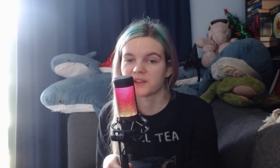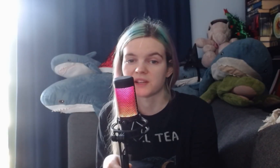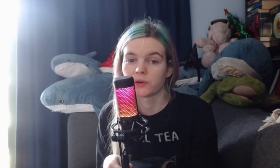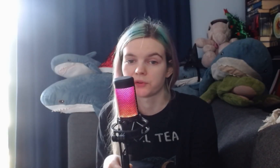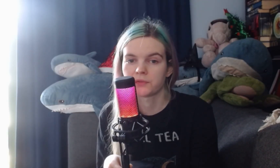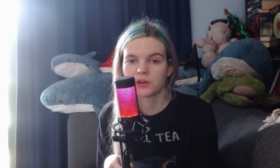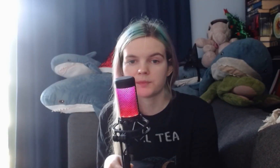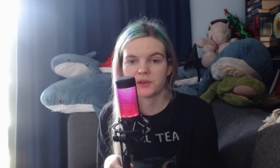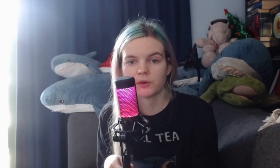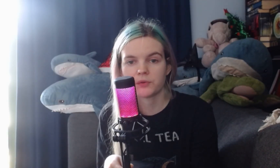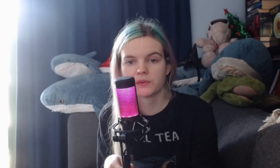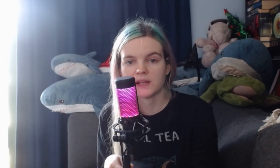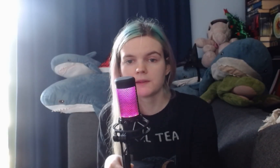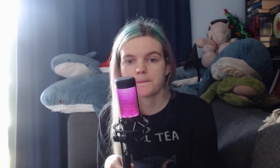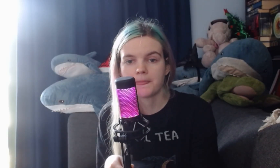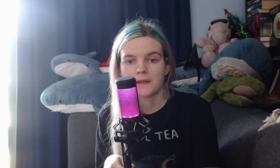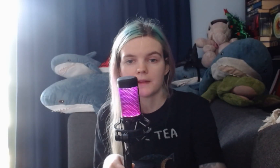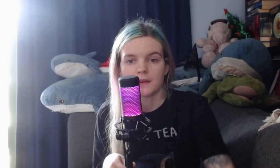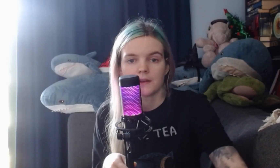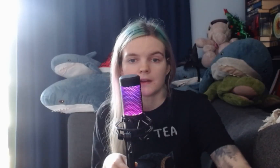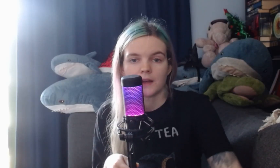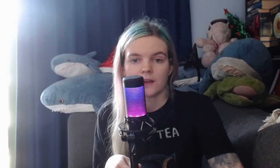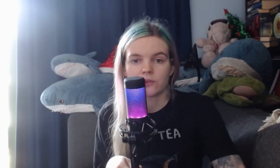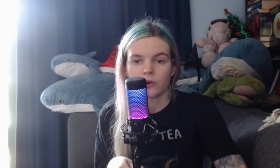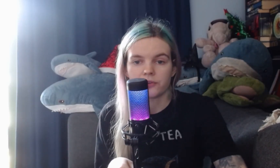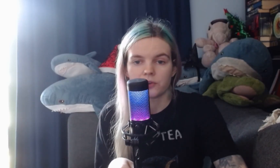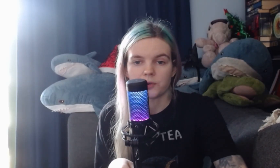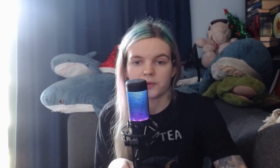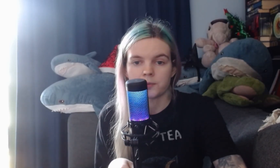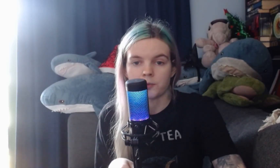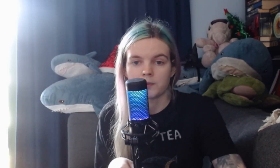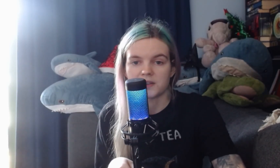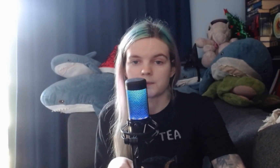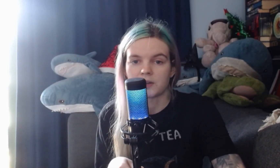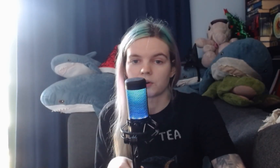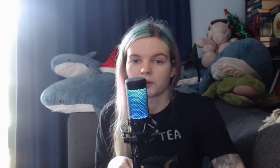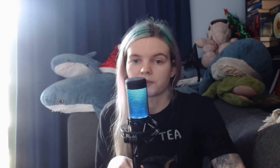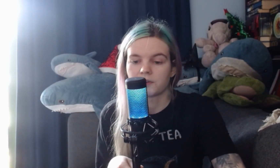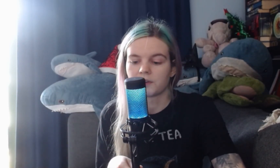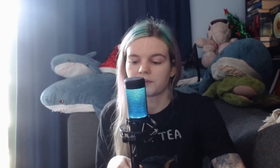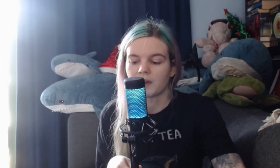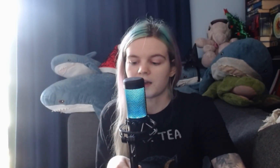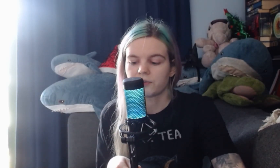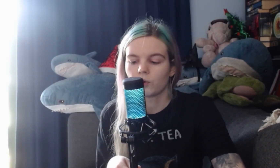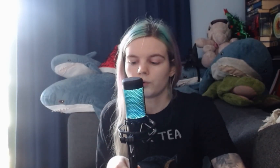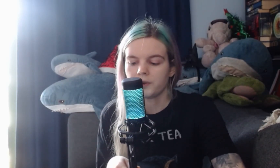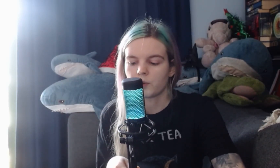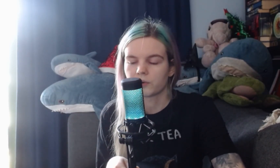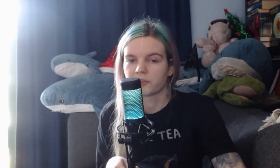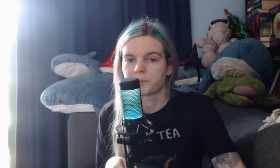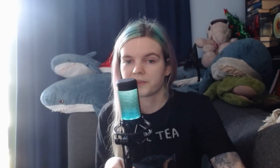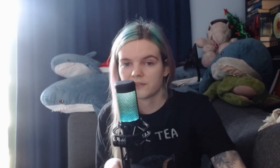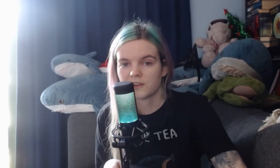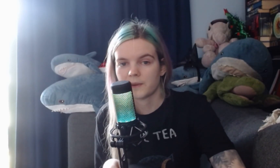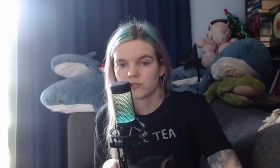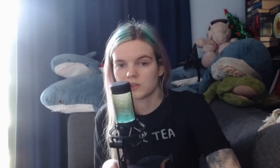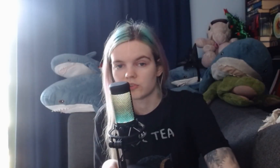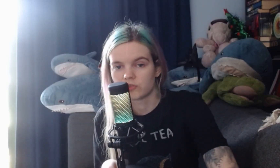also forgot because I always forget. And also it was a bit problematic because the signs only were on a specific special edition that